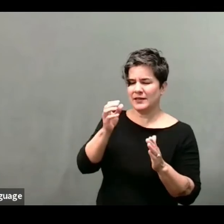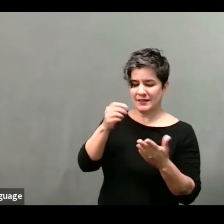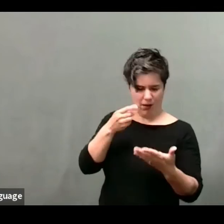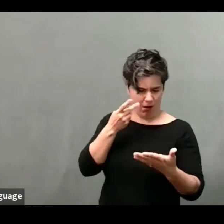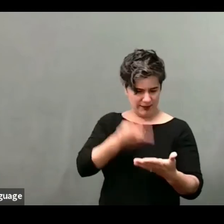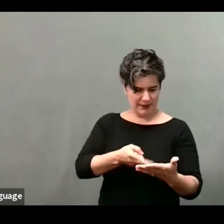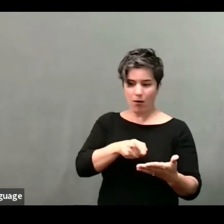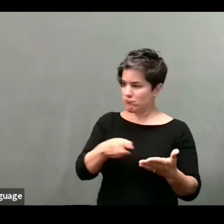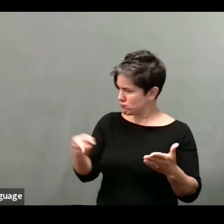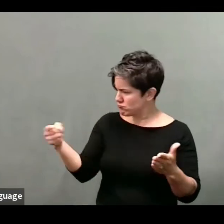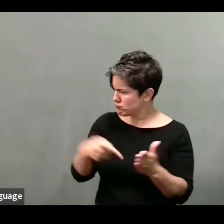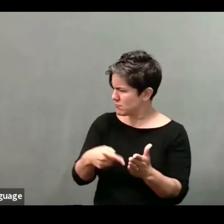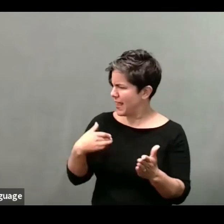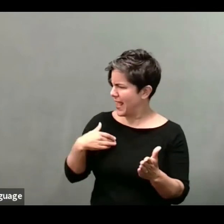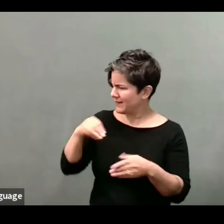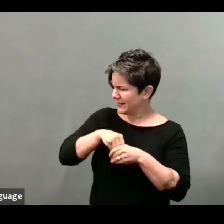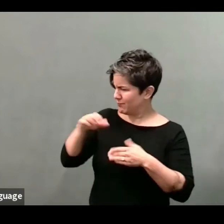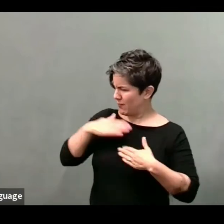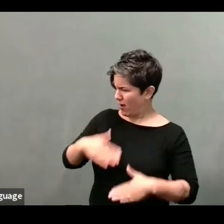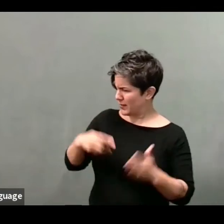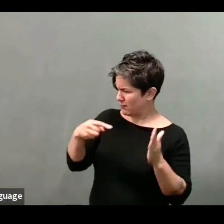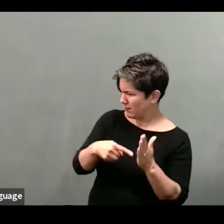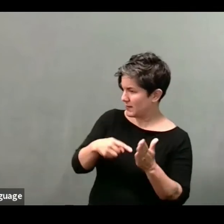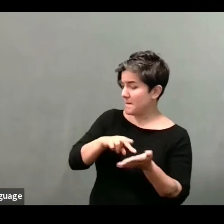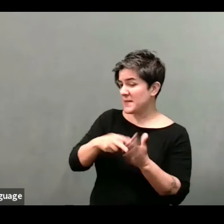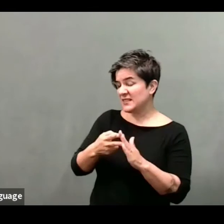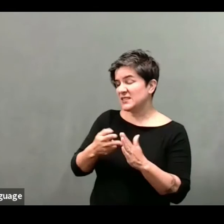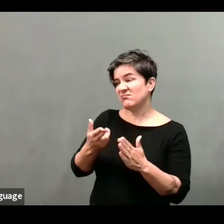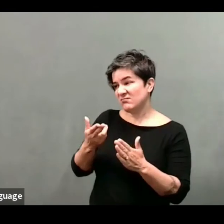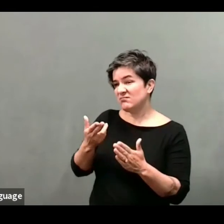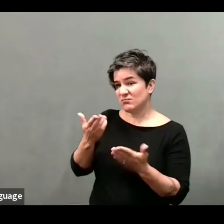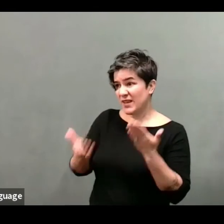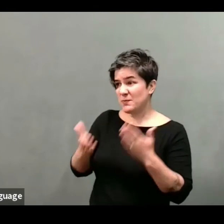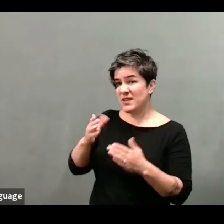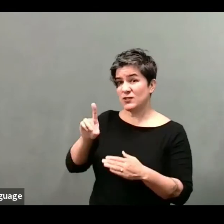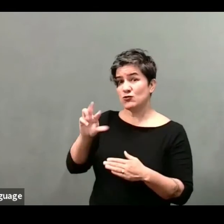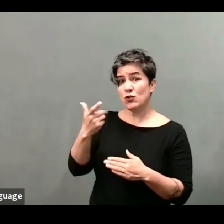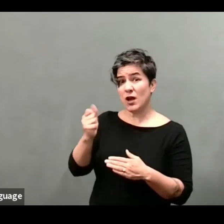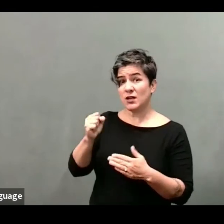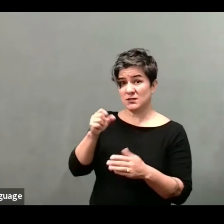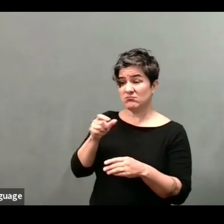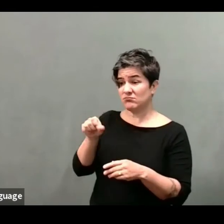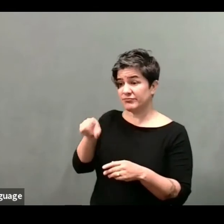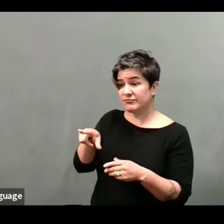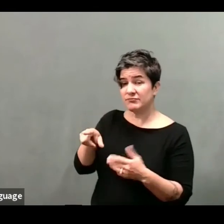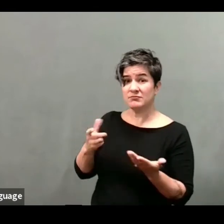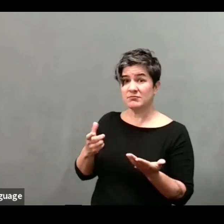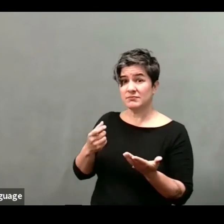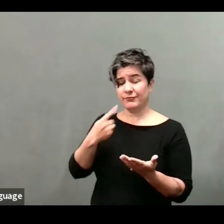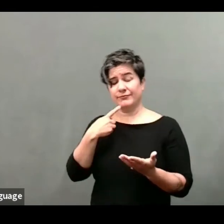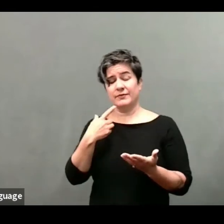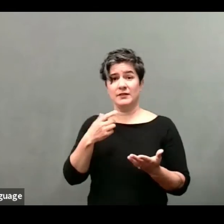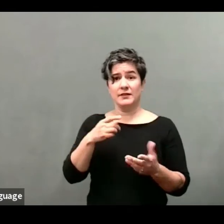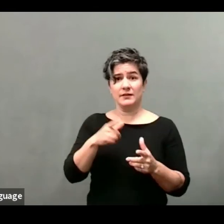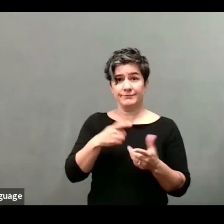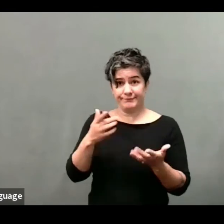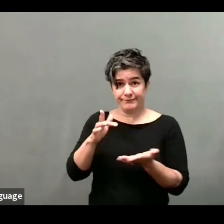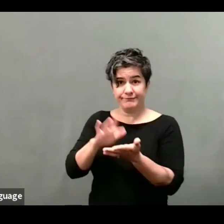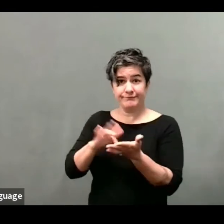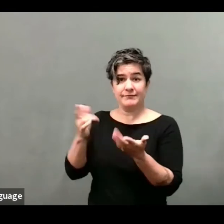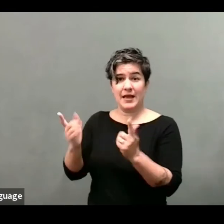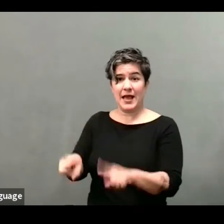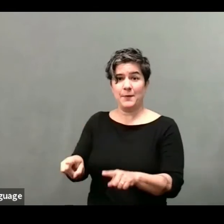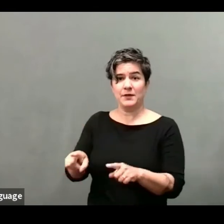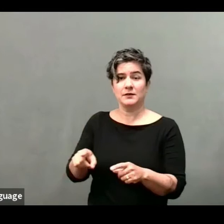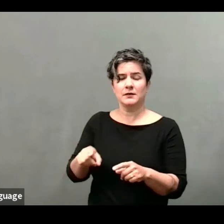point that patient in the direction of you were likely drugged. But if that test comes back negative, there's no way to tell